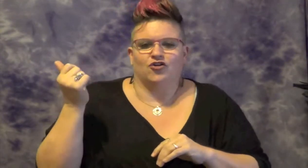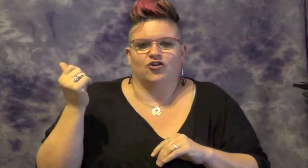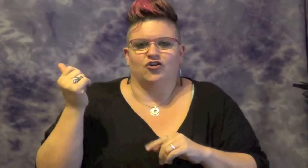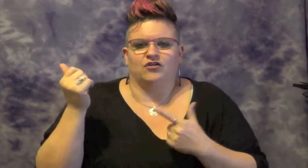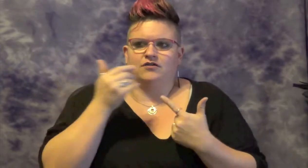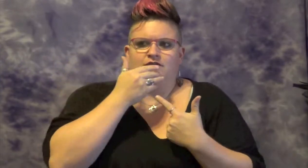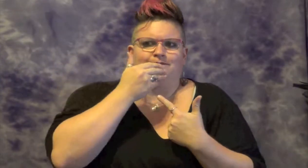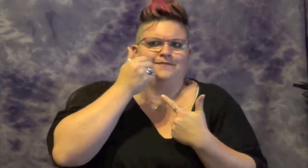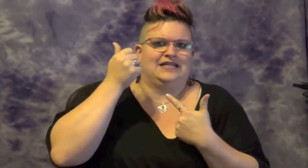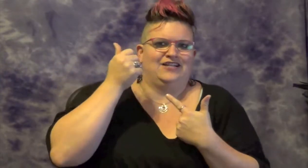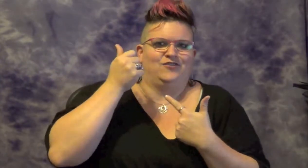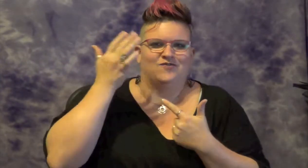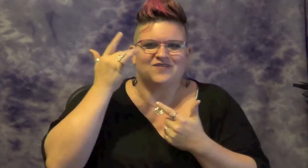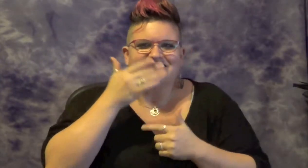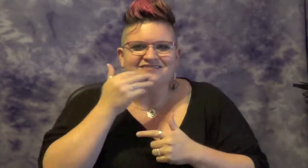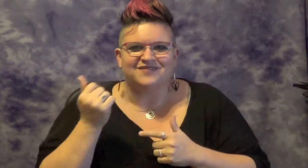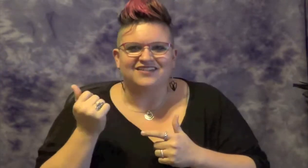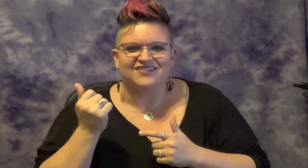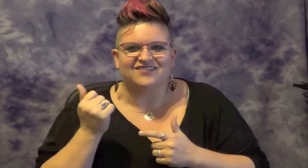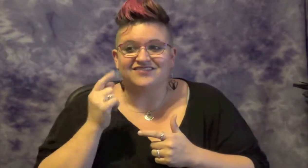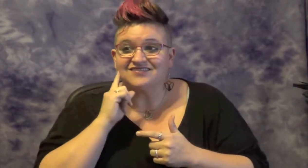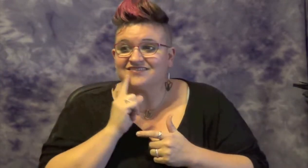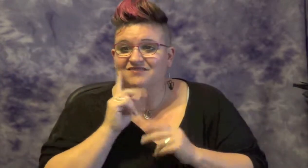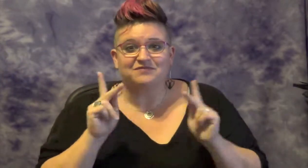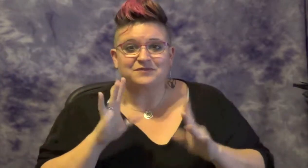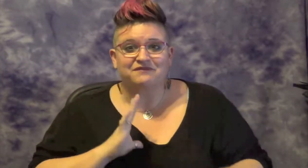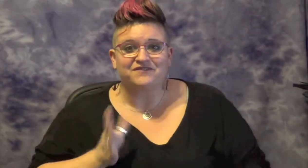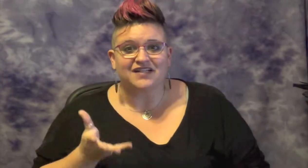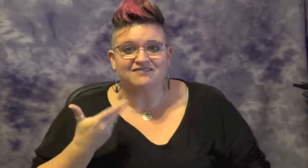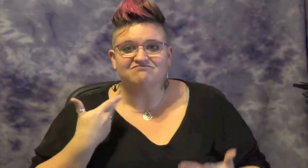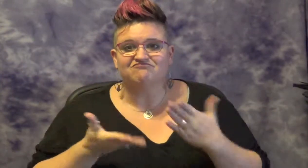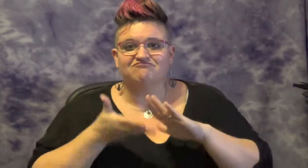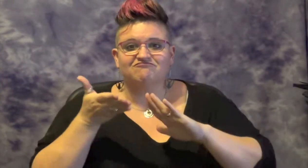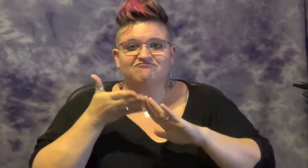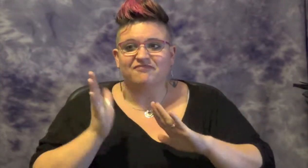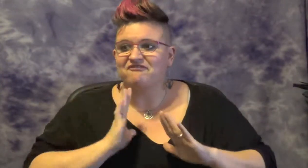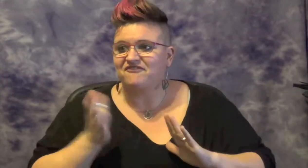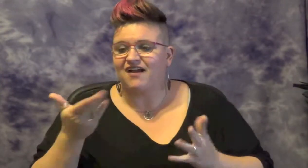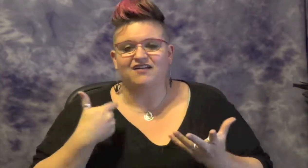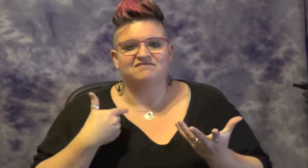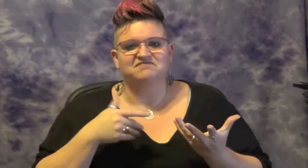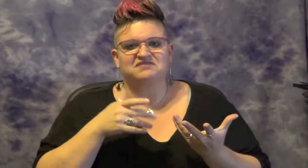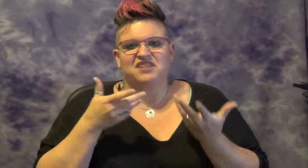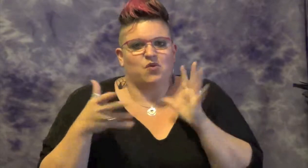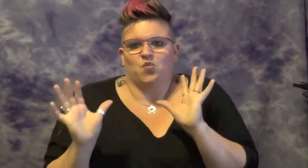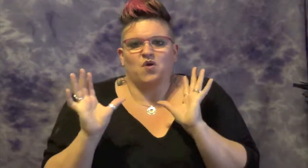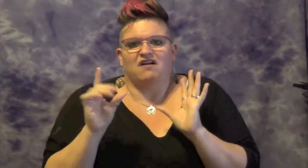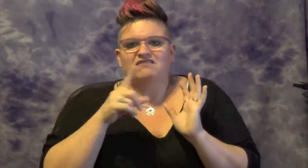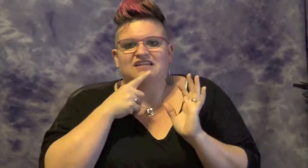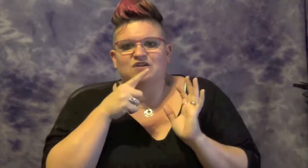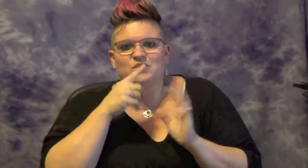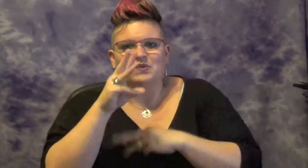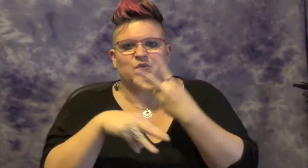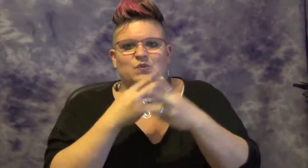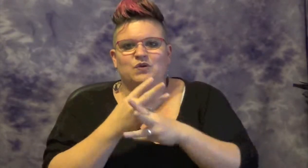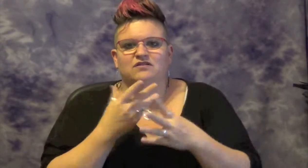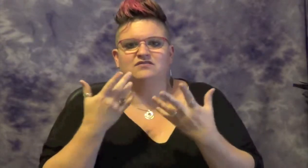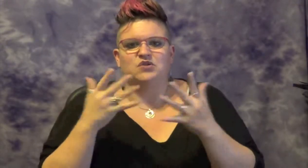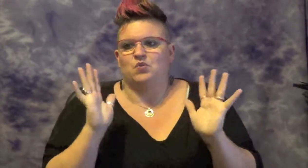really feel that to be a hearing person, it's better than being a deaf person. But there are a lot of deaf people that think, no,